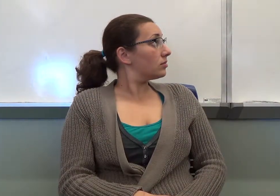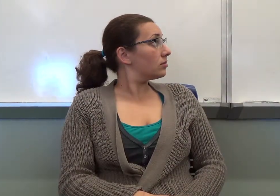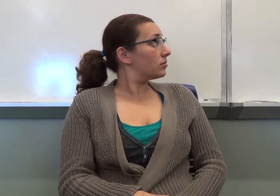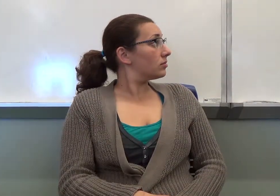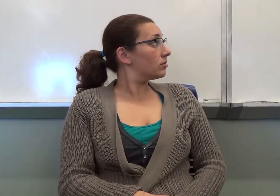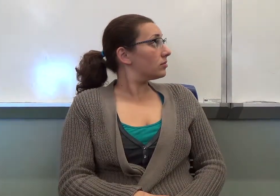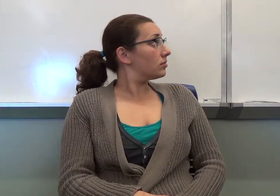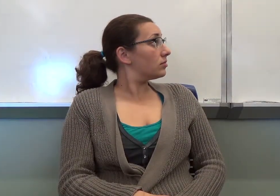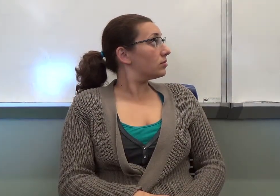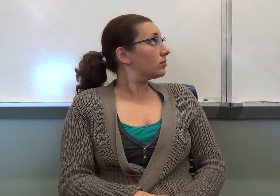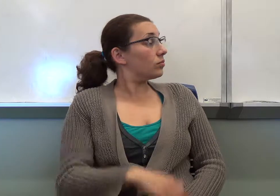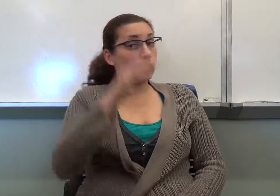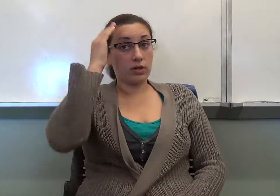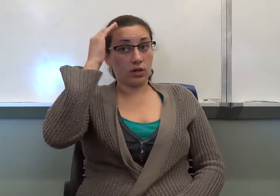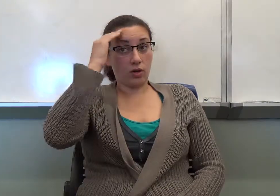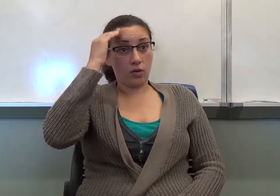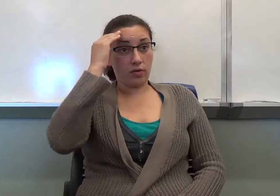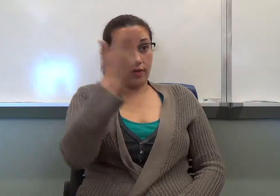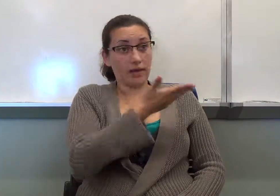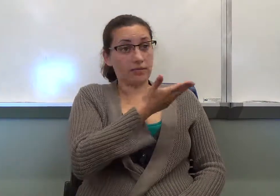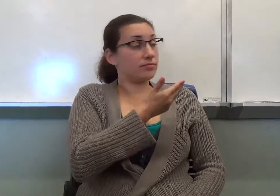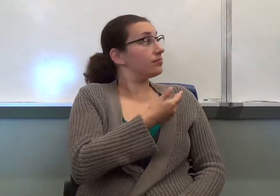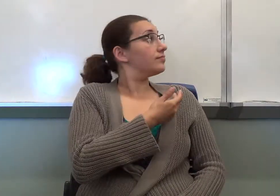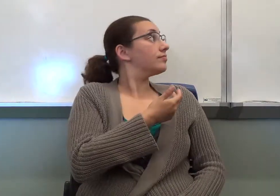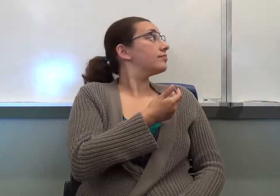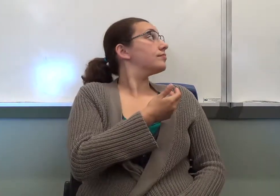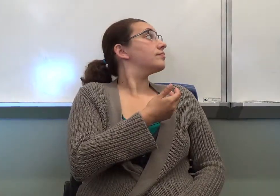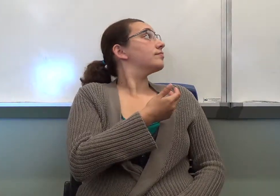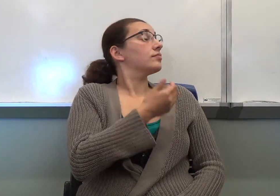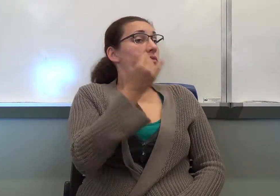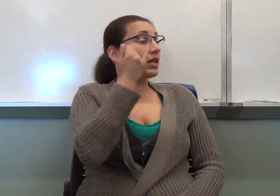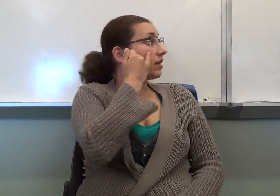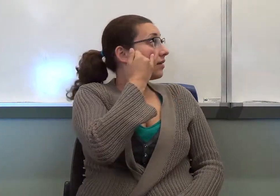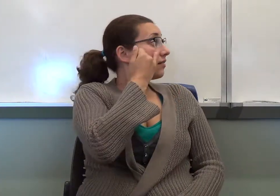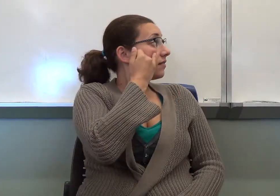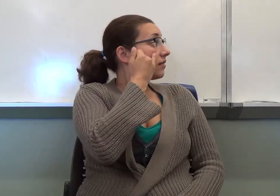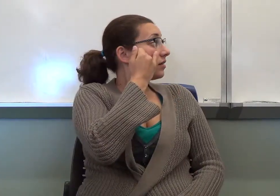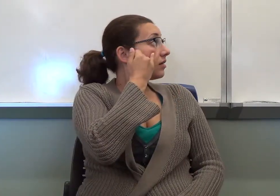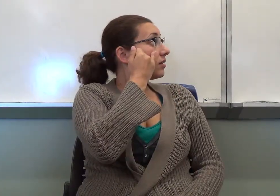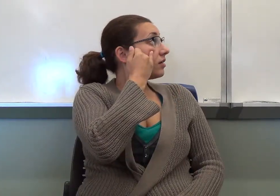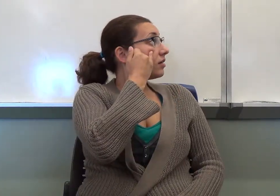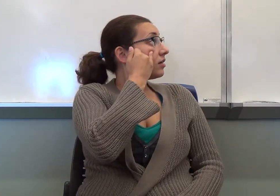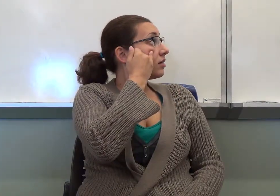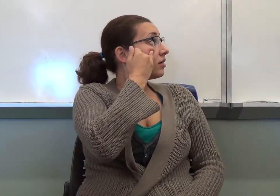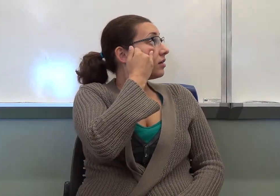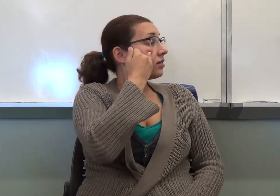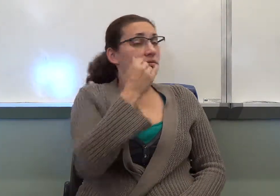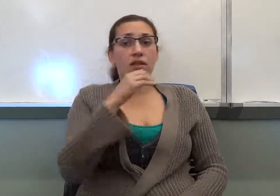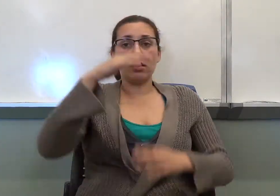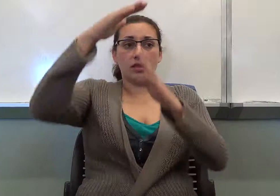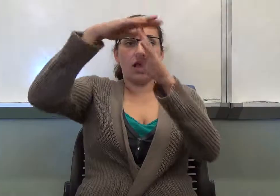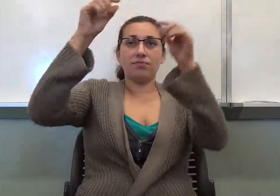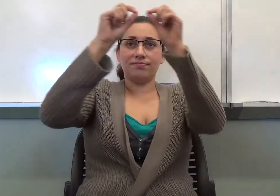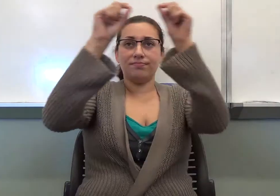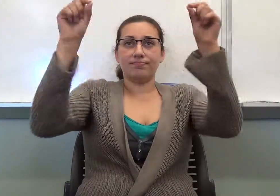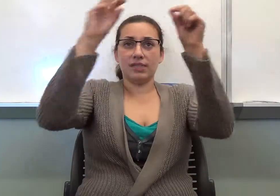What we do know is that if this length is 60 feet, then this one here has to be 60 feet also.